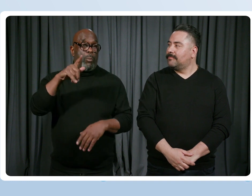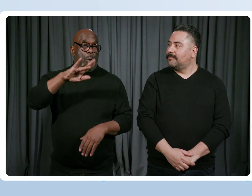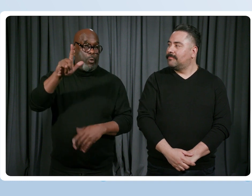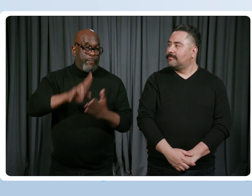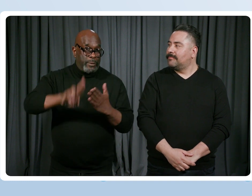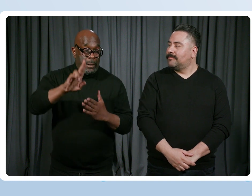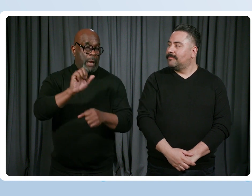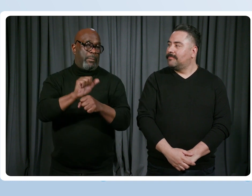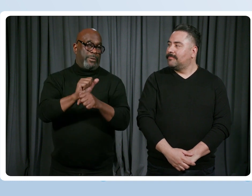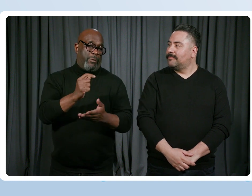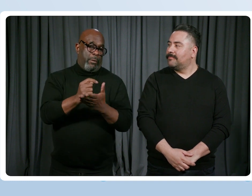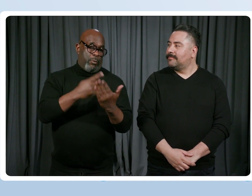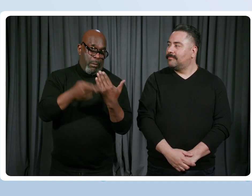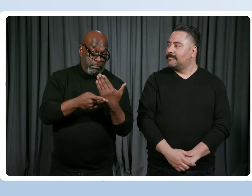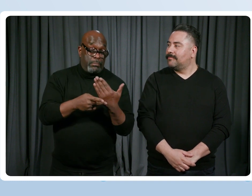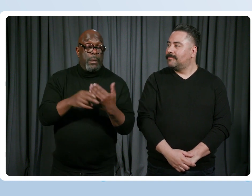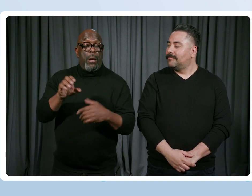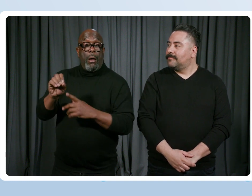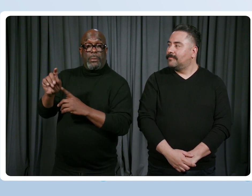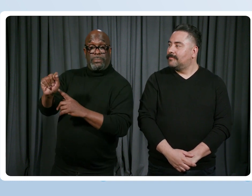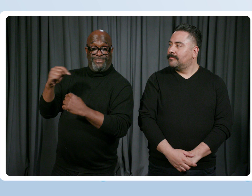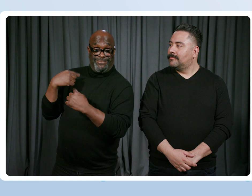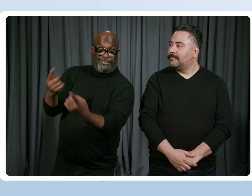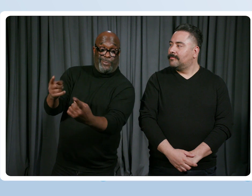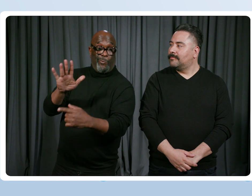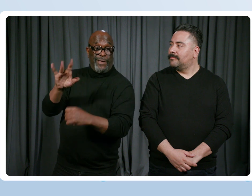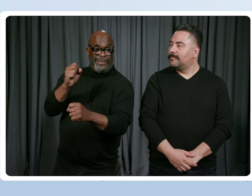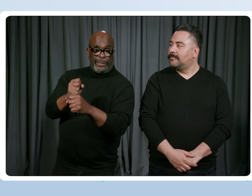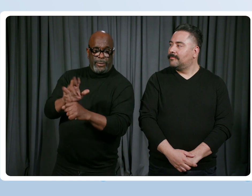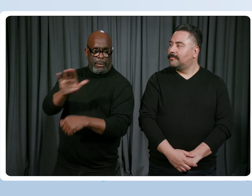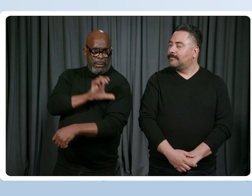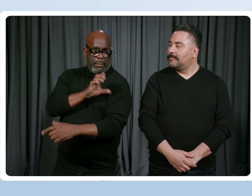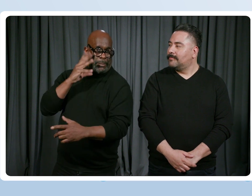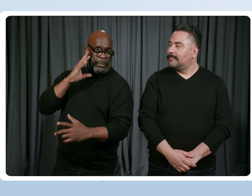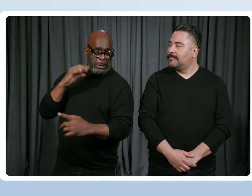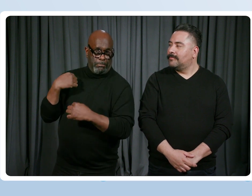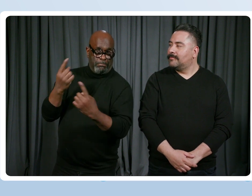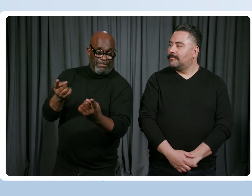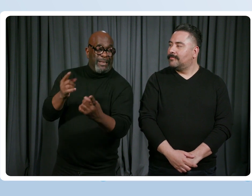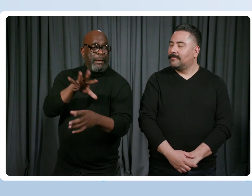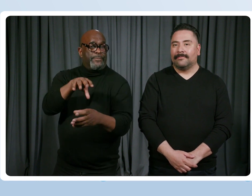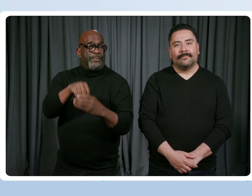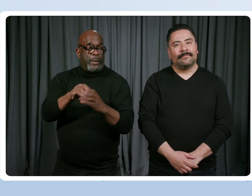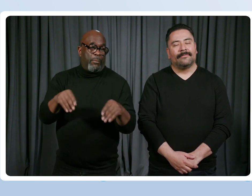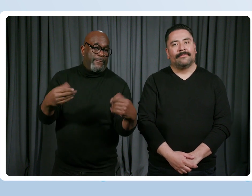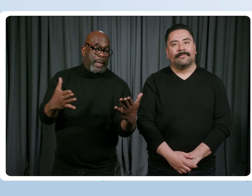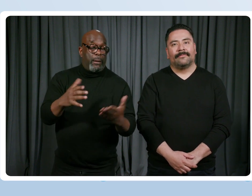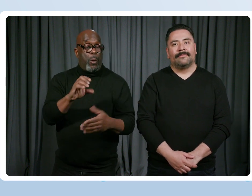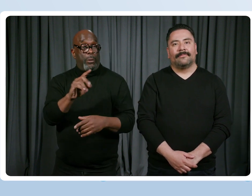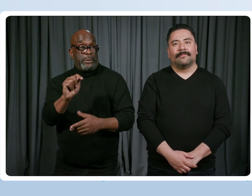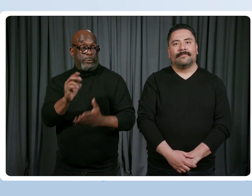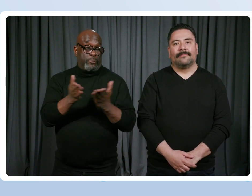Therapy program. An occupational therapist for over 25 years, her clinical experience includes providing occupational